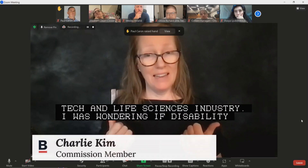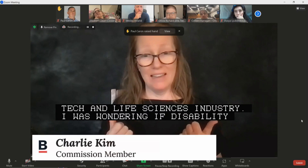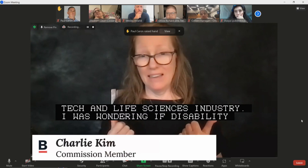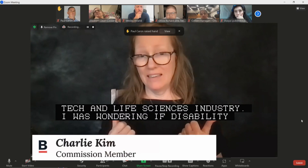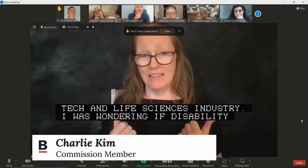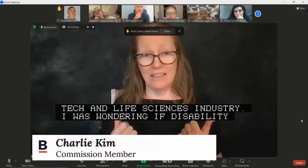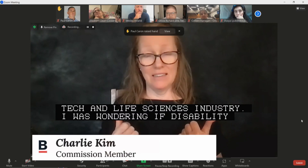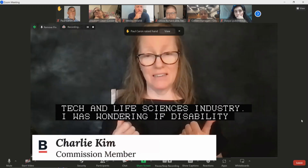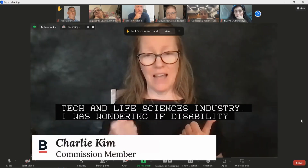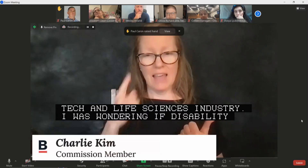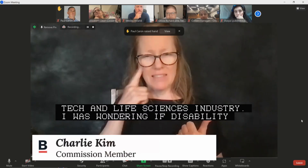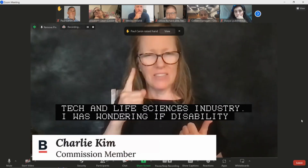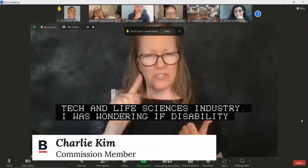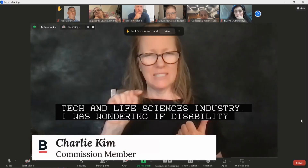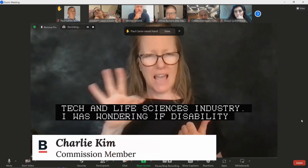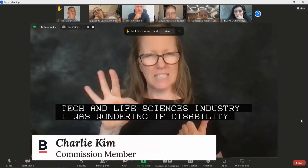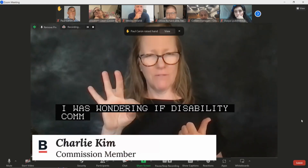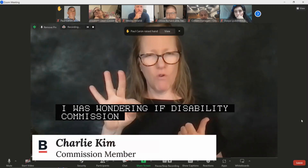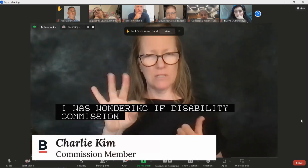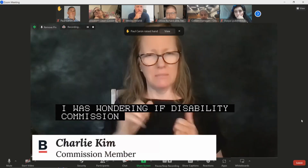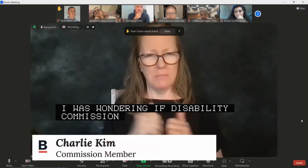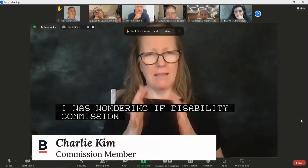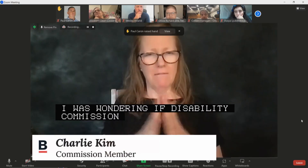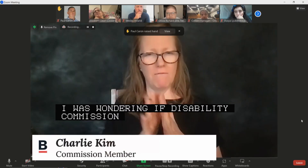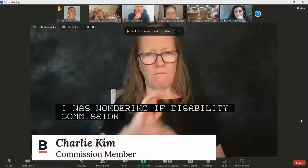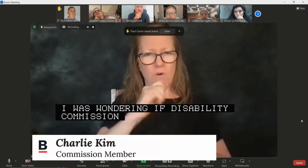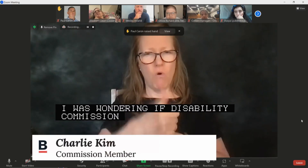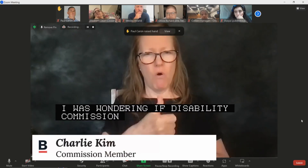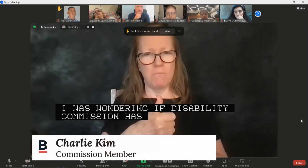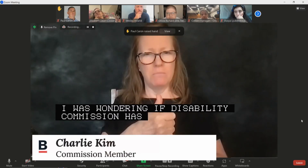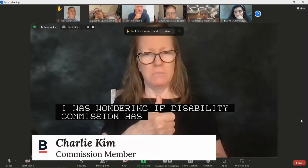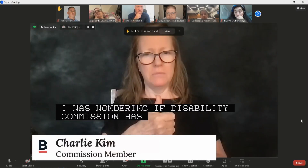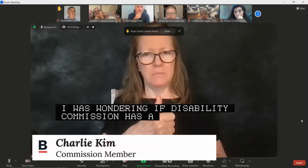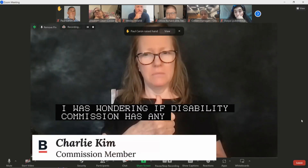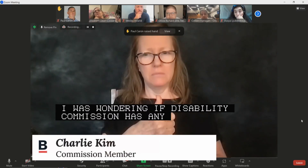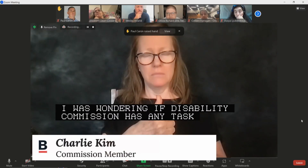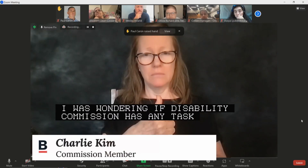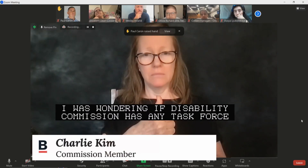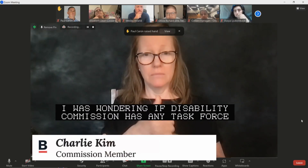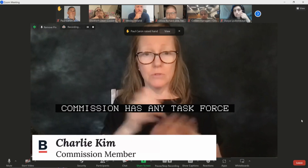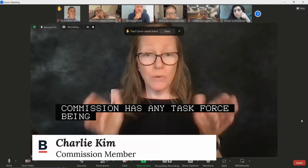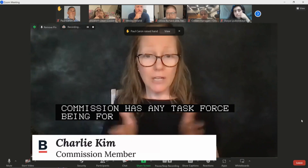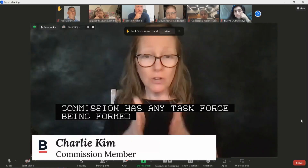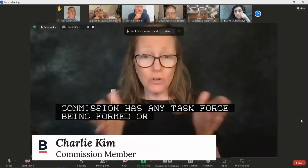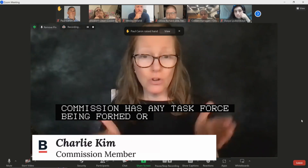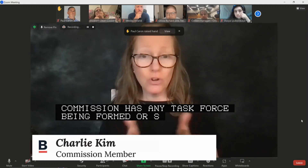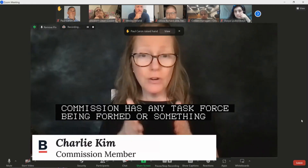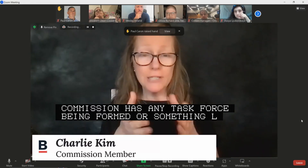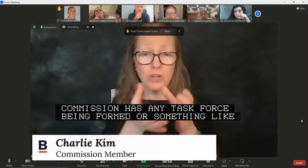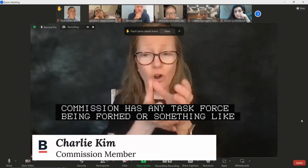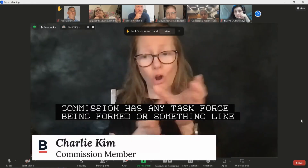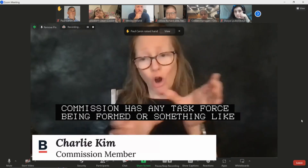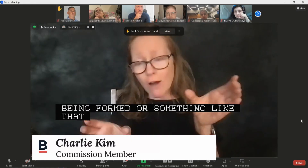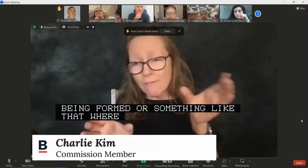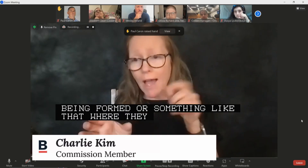there's a task force being formed or something like that, where they would be encouraging either a carve out or some sort